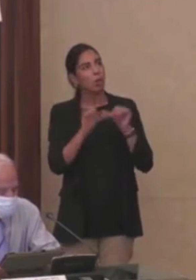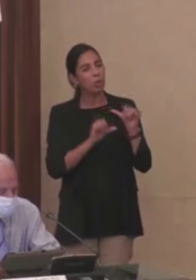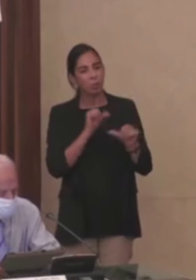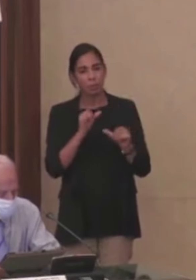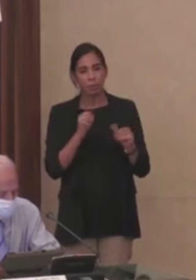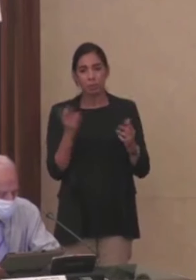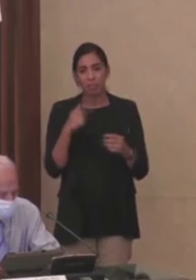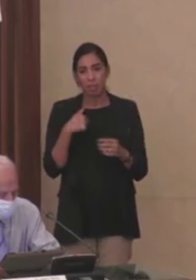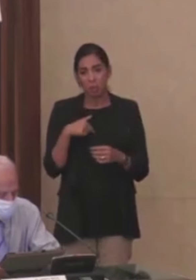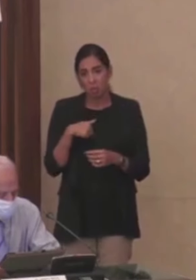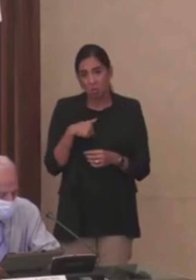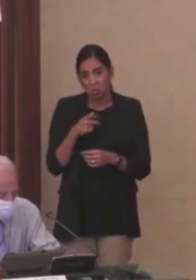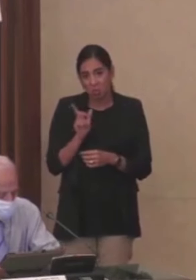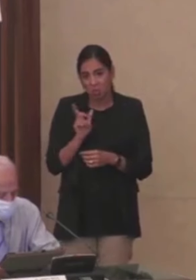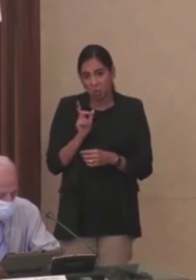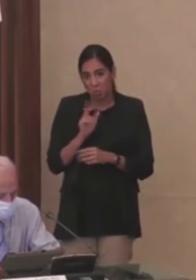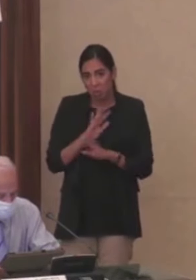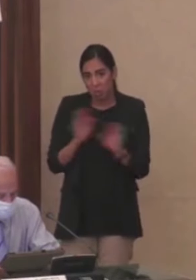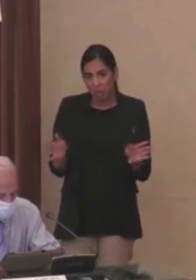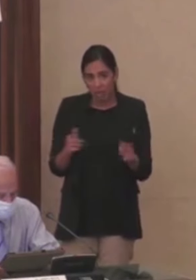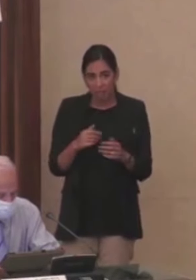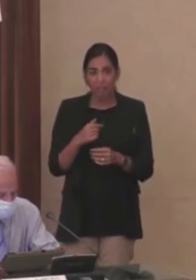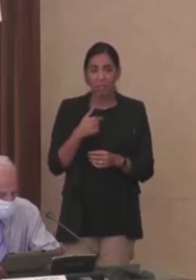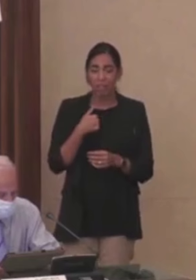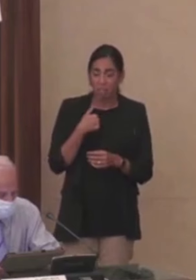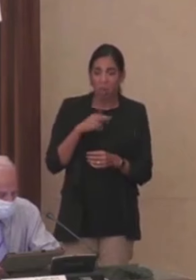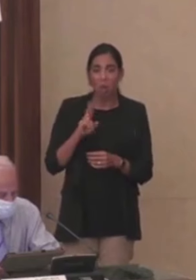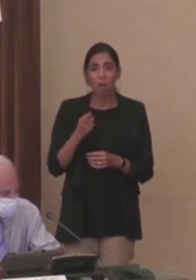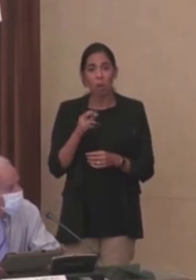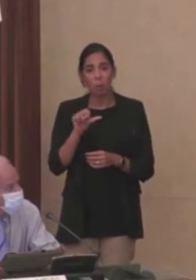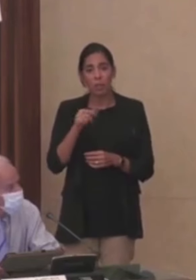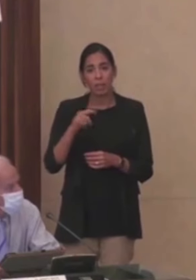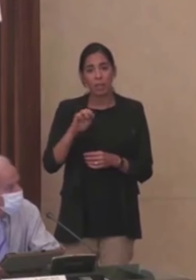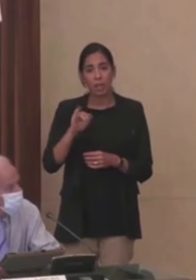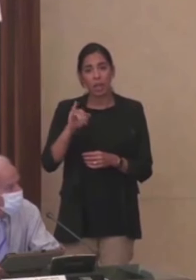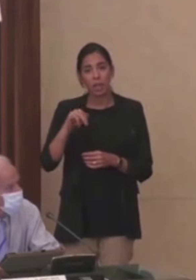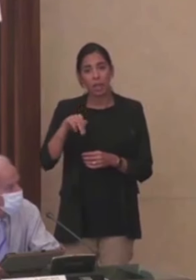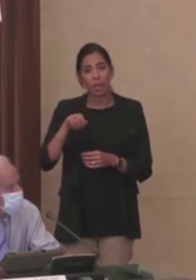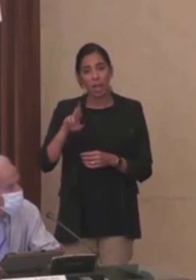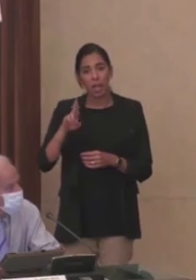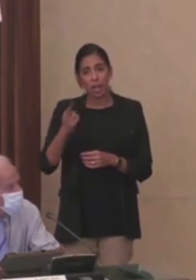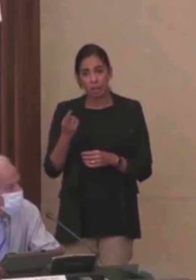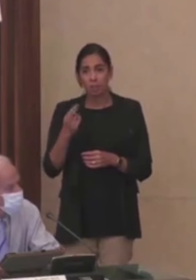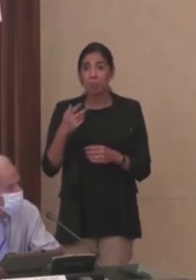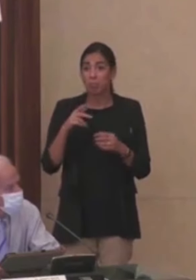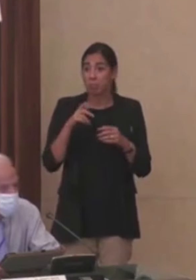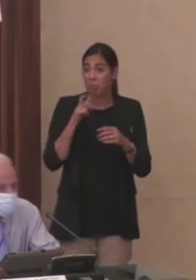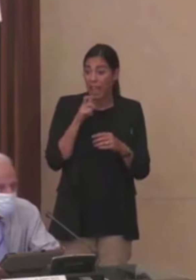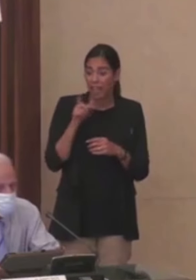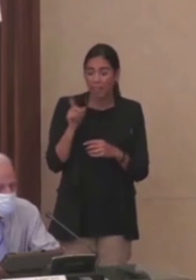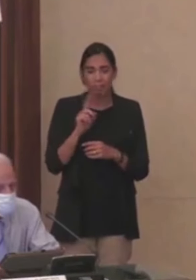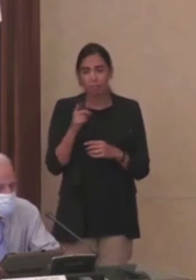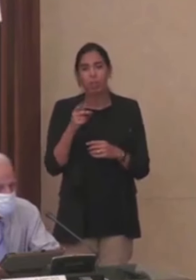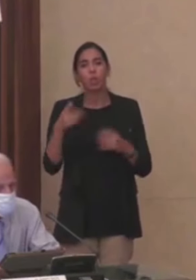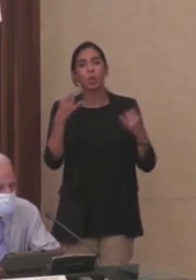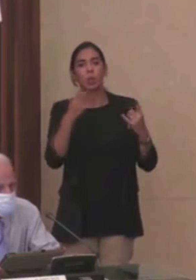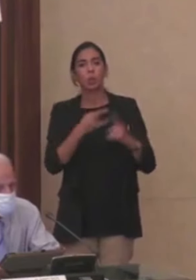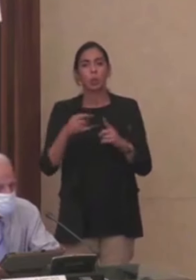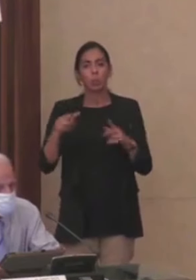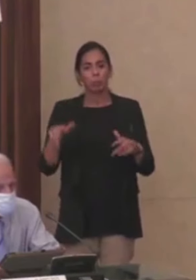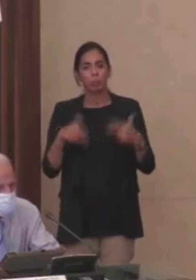just 2 of us, Robert Steiner and me. And we were on Zoom and not at a bar when